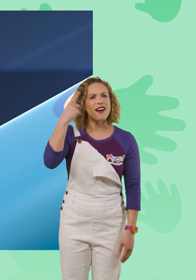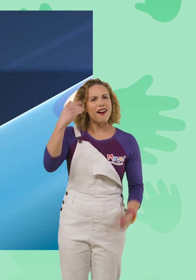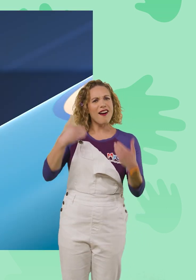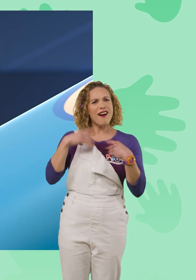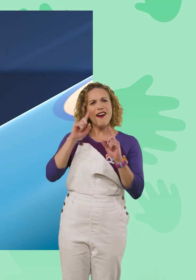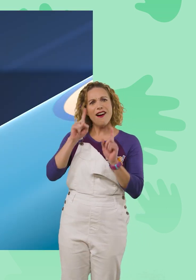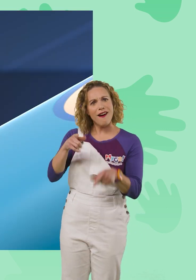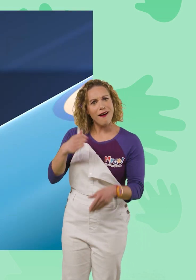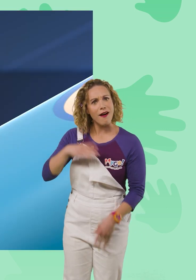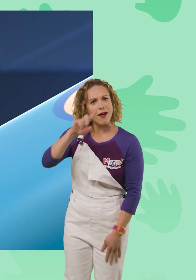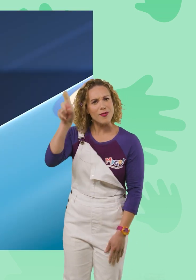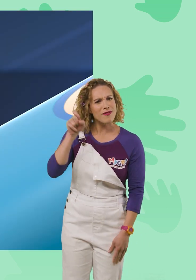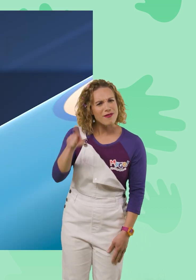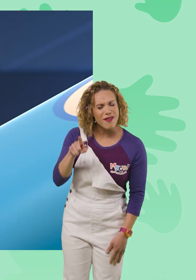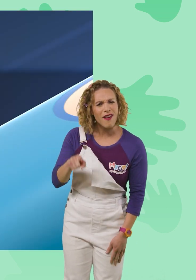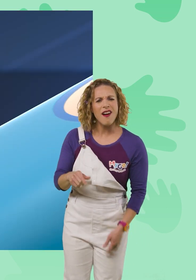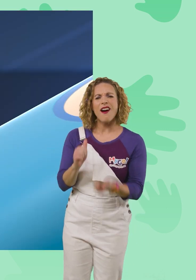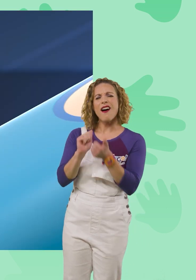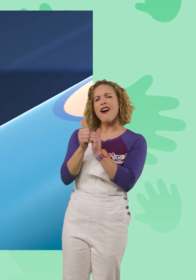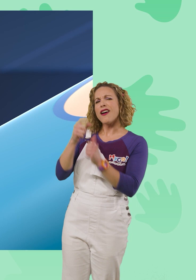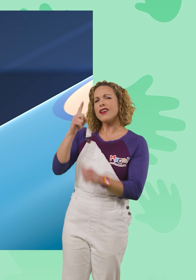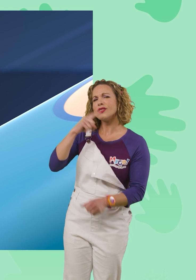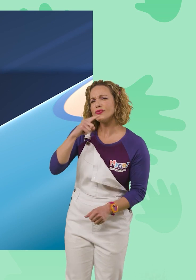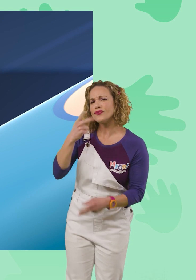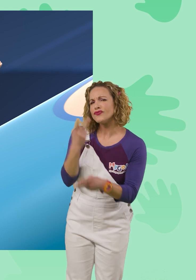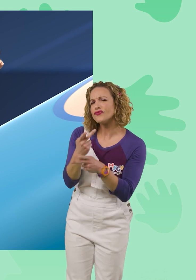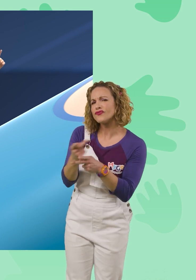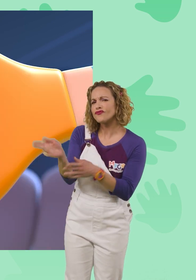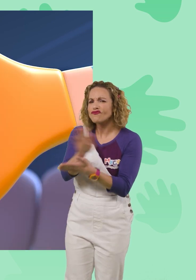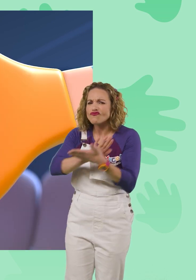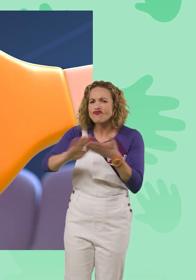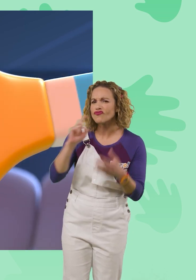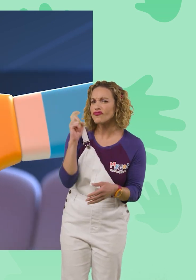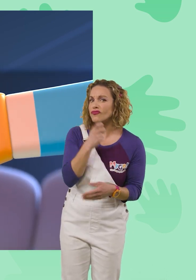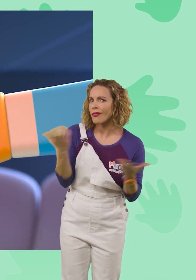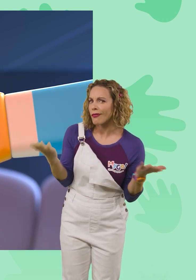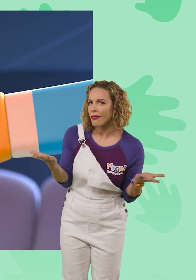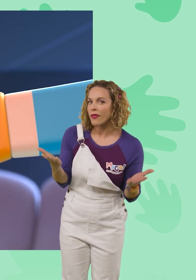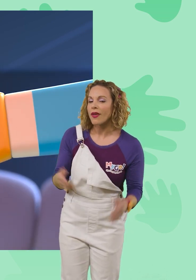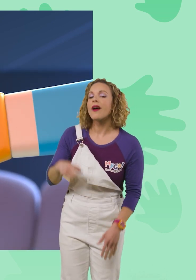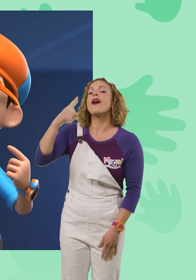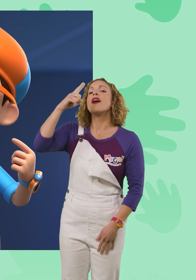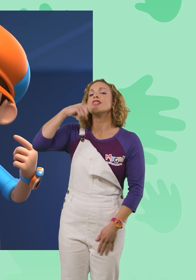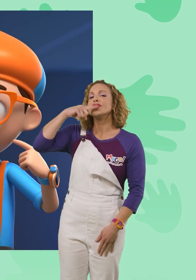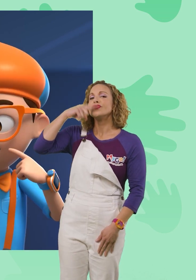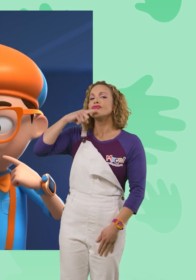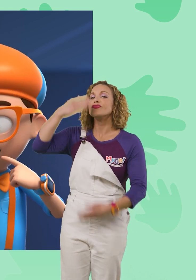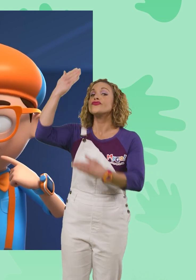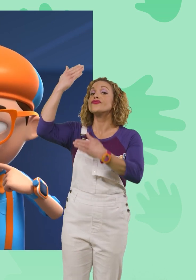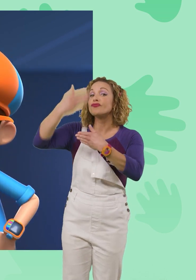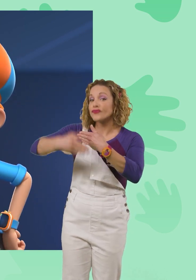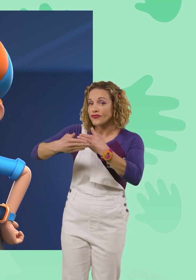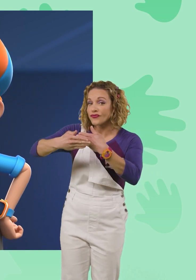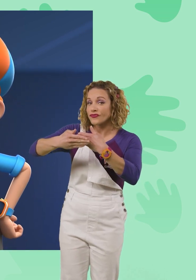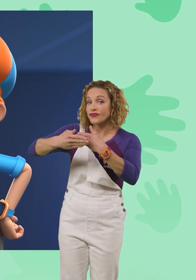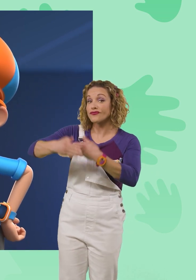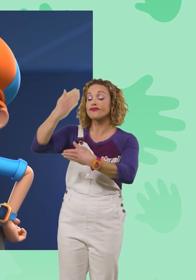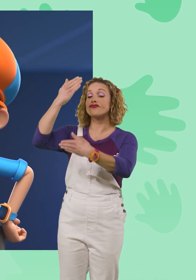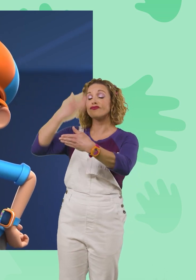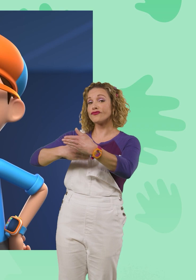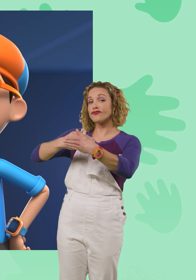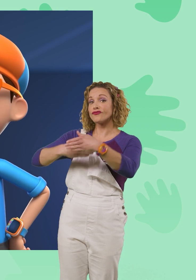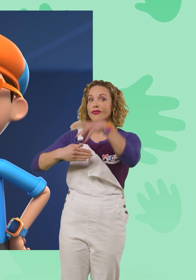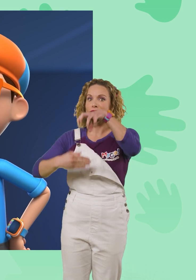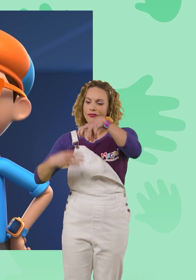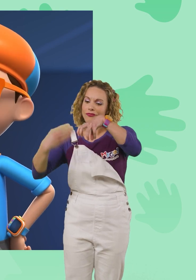I think I have the answer to my question. How do you use a toothbrush to clean your teeth? It cleans by brushing the